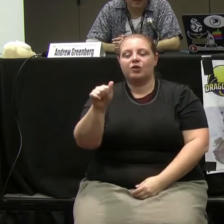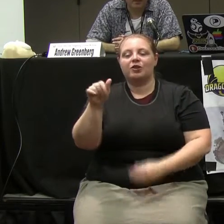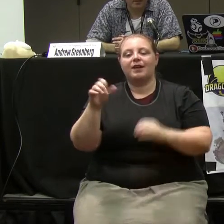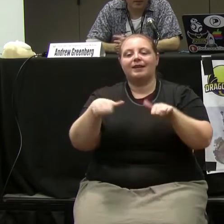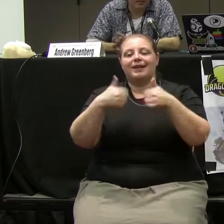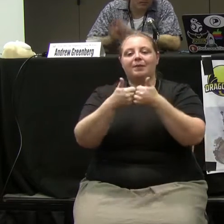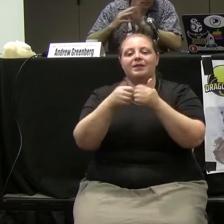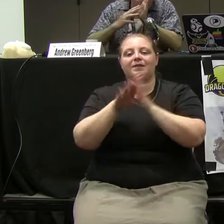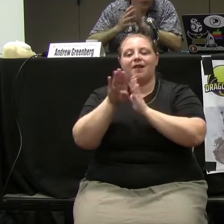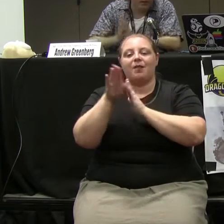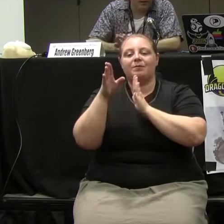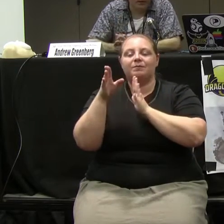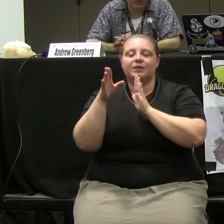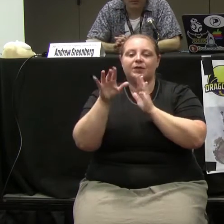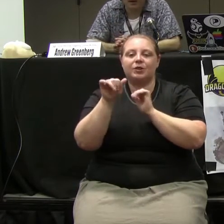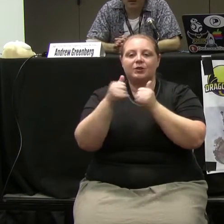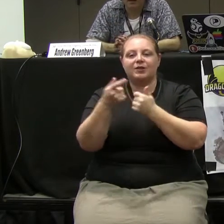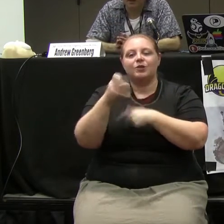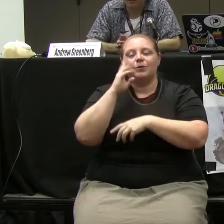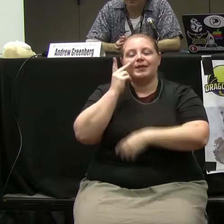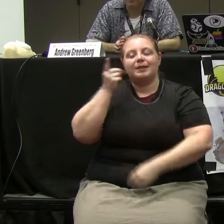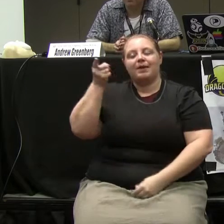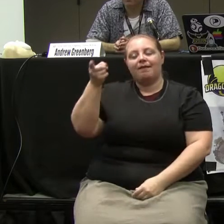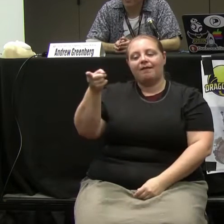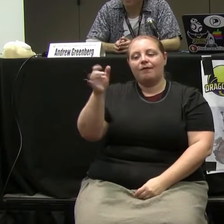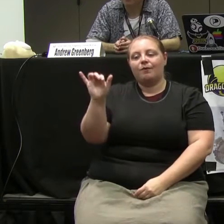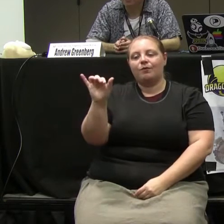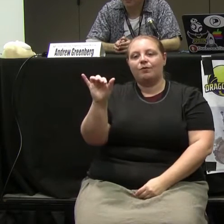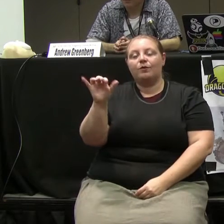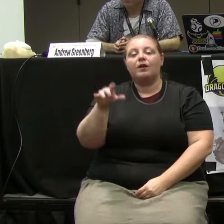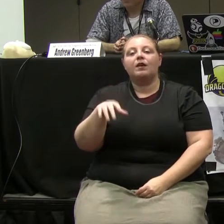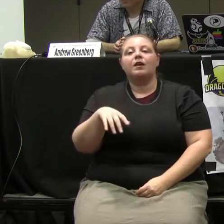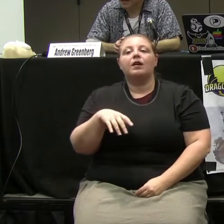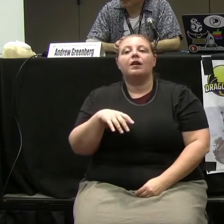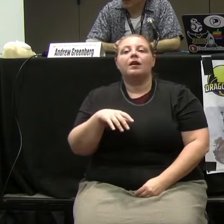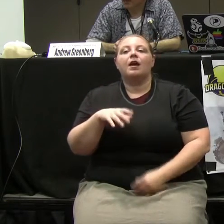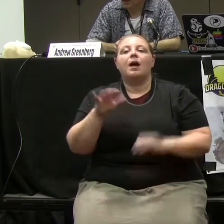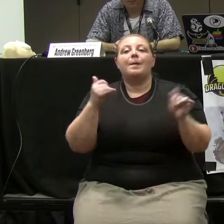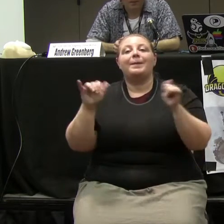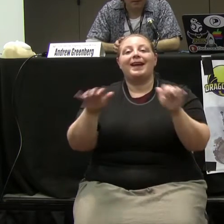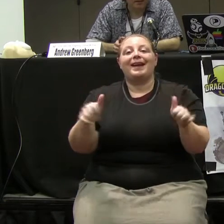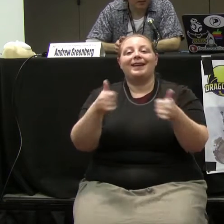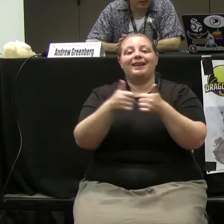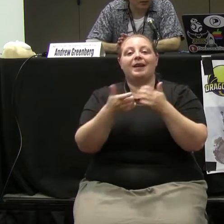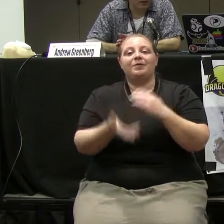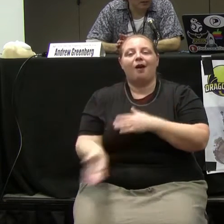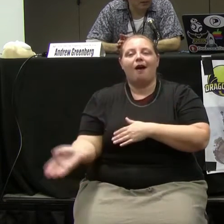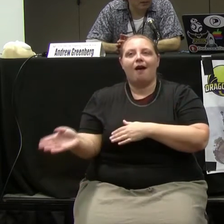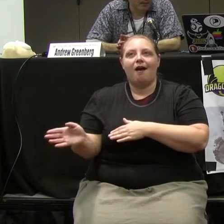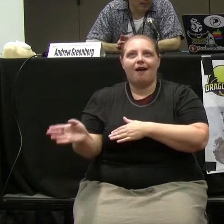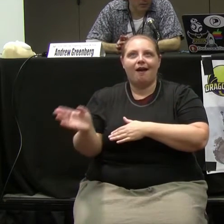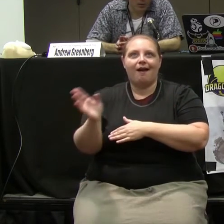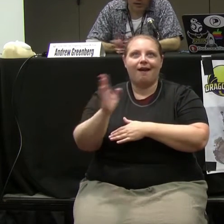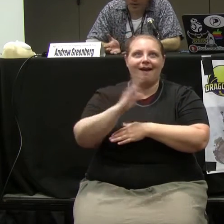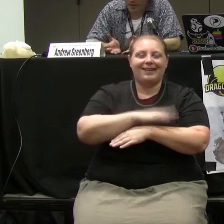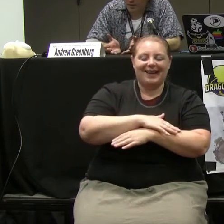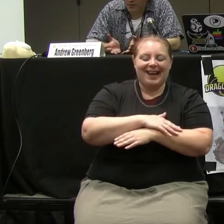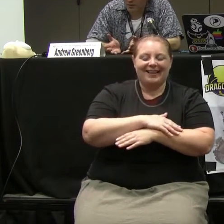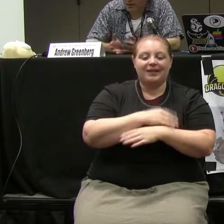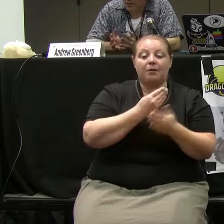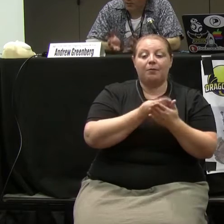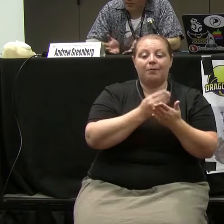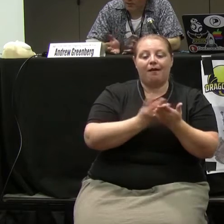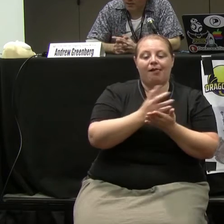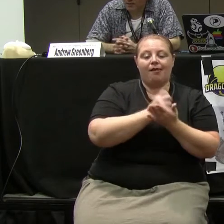and I continue to develop games, so you'll see me over there too. But I like to tell people that playing games all day basically funds my ability to do the work I like